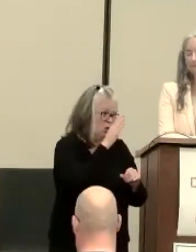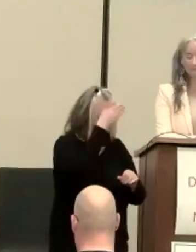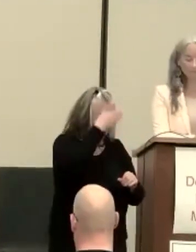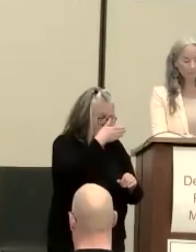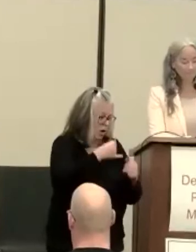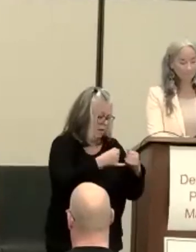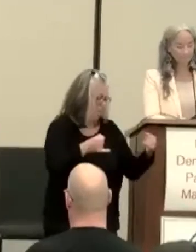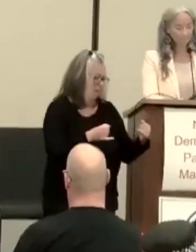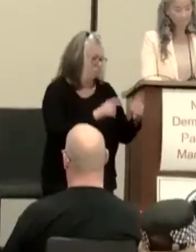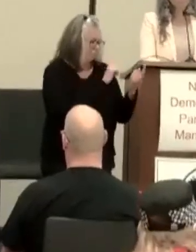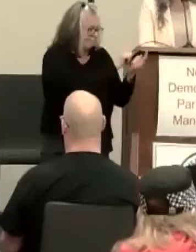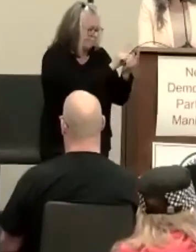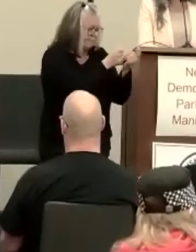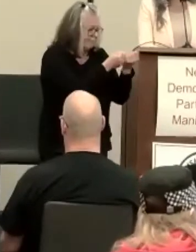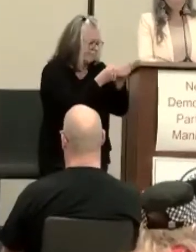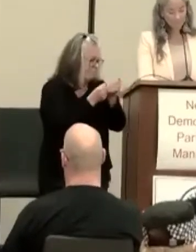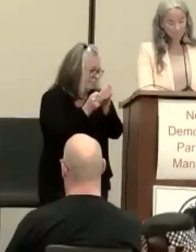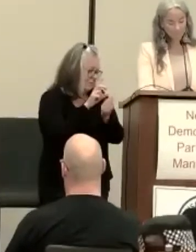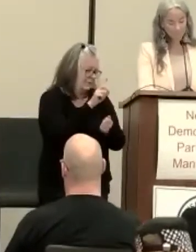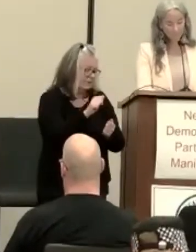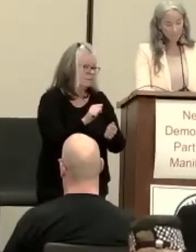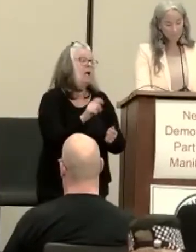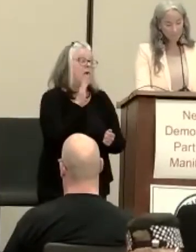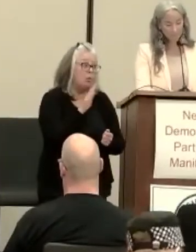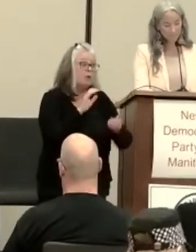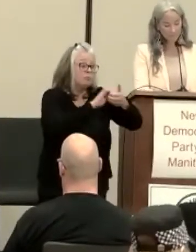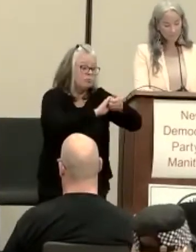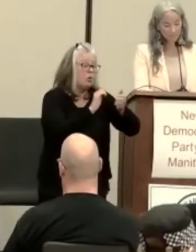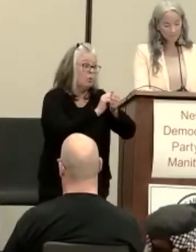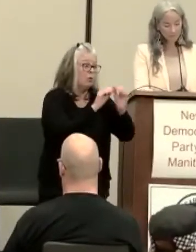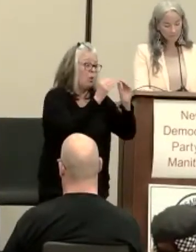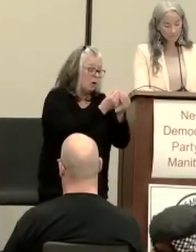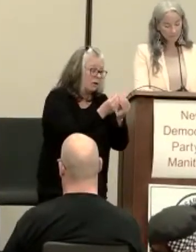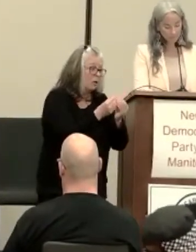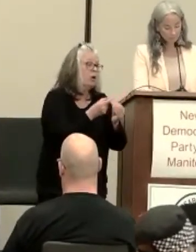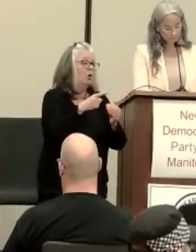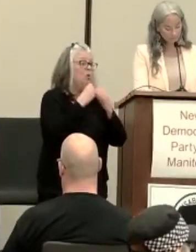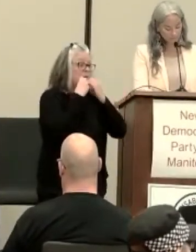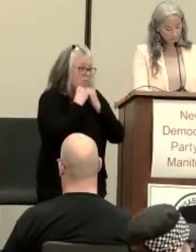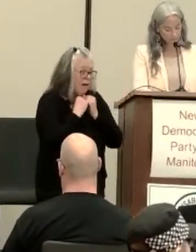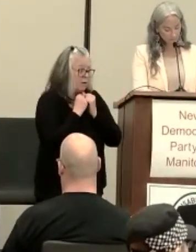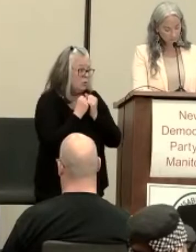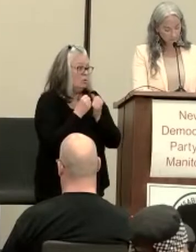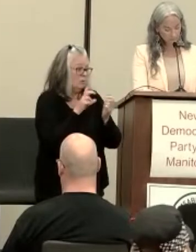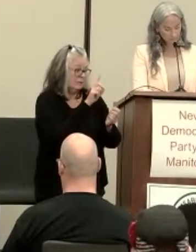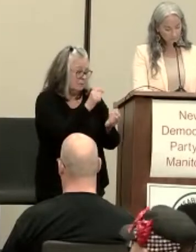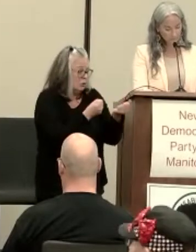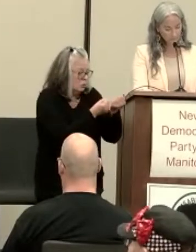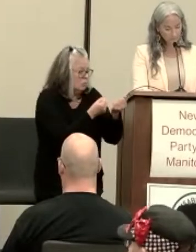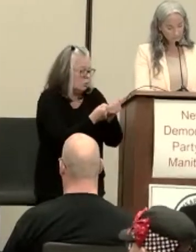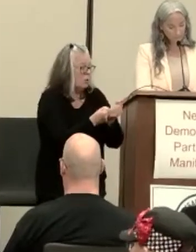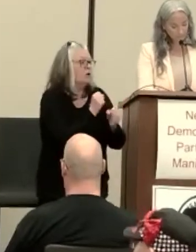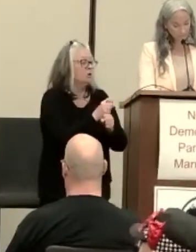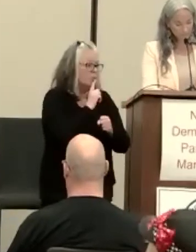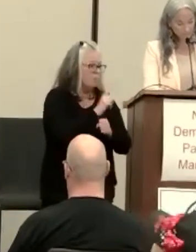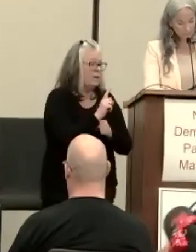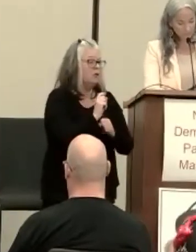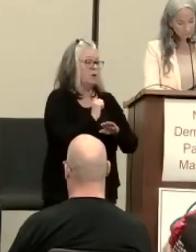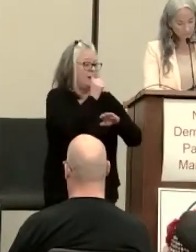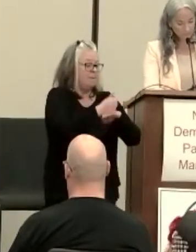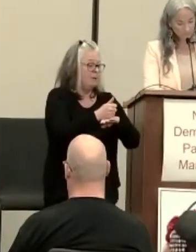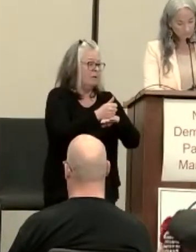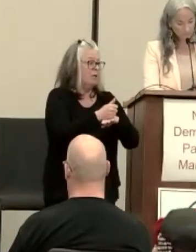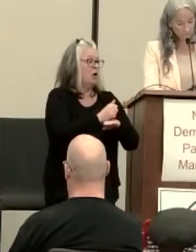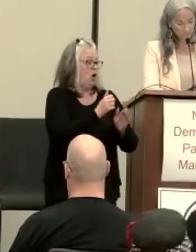support workers. And we will work with organizations and stakeholders to make sure that we're implementing a competency-based